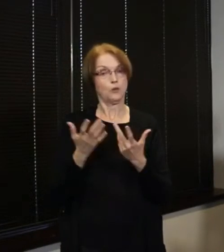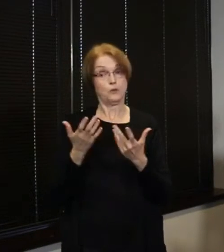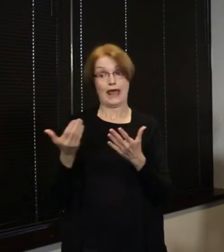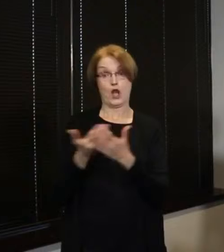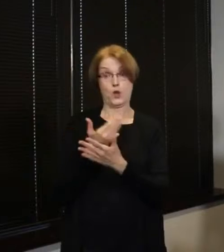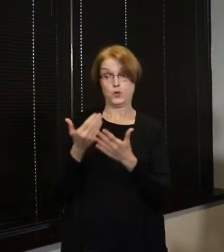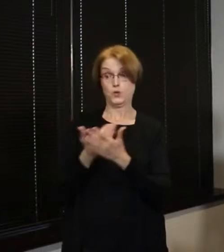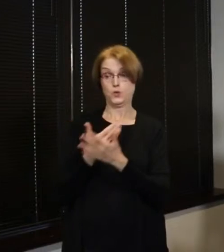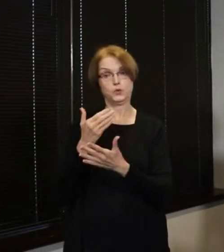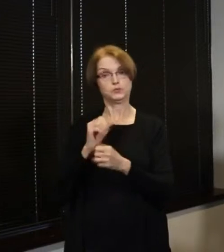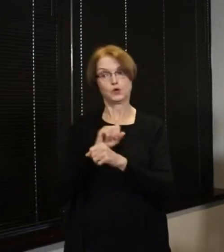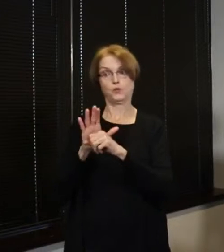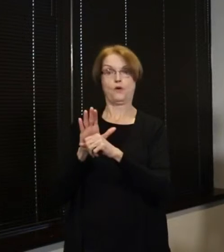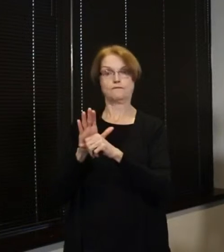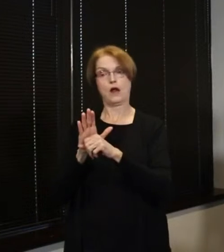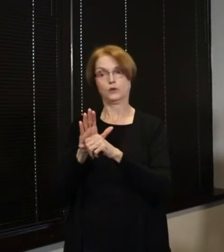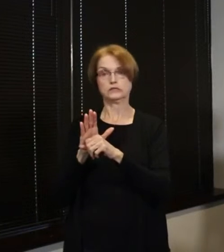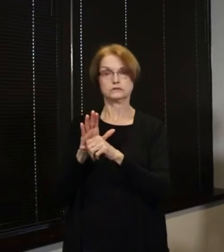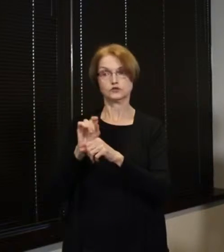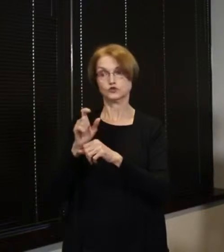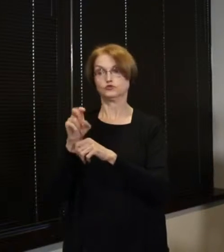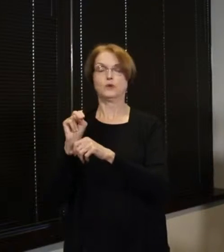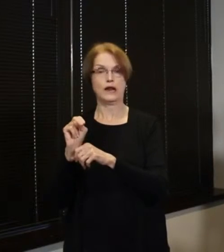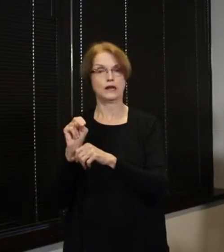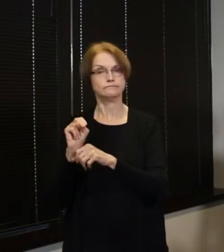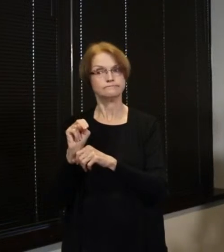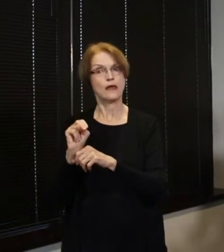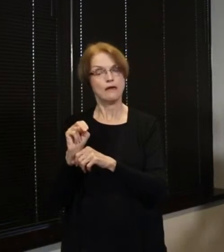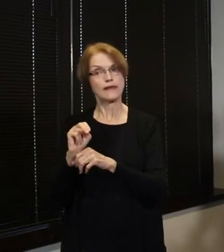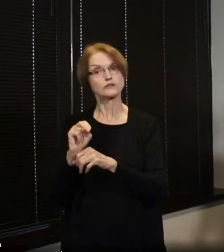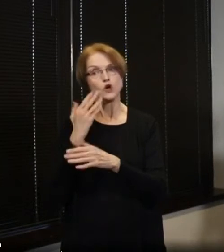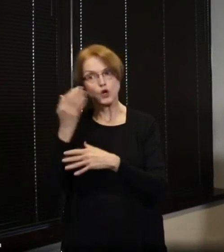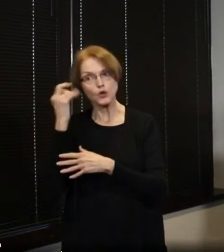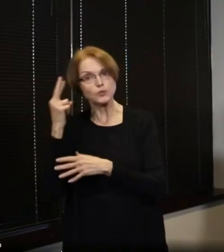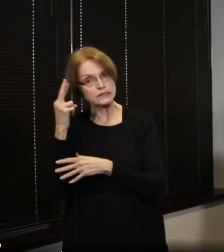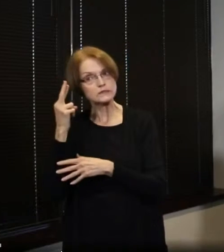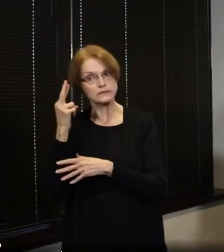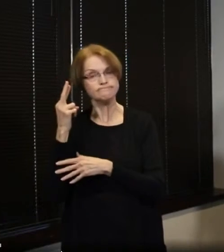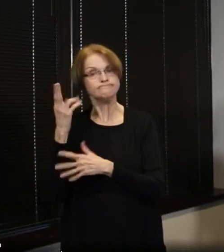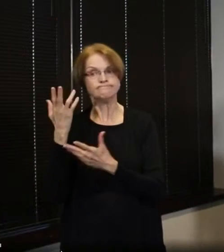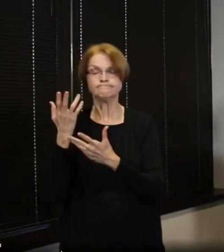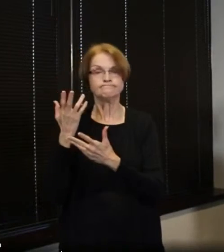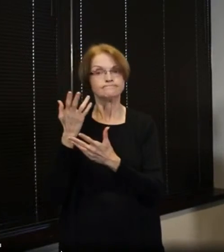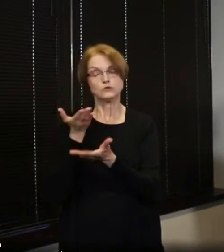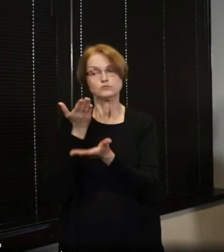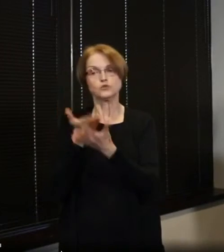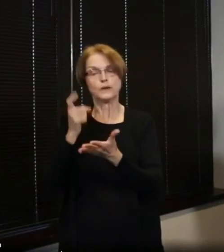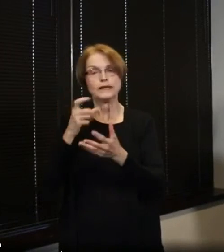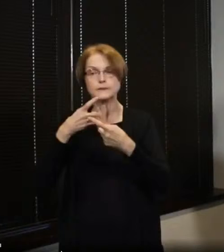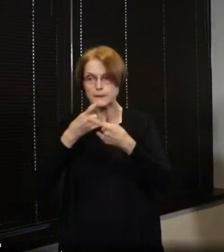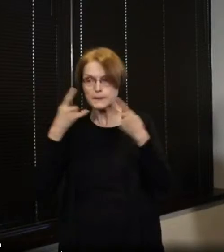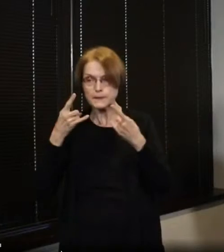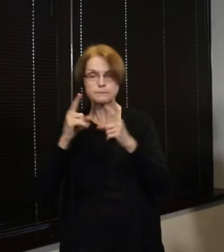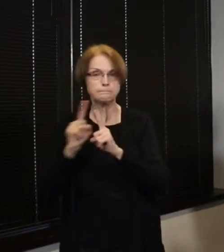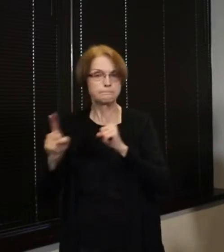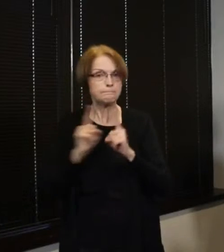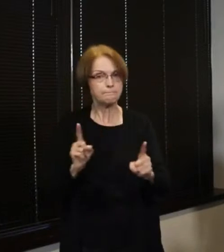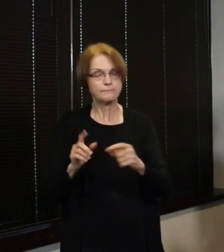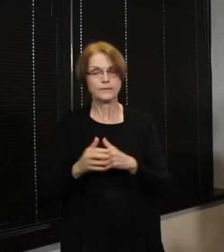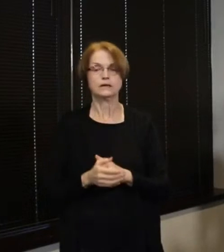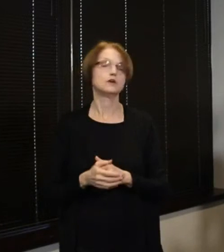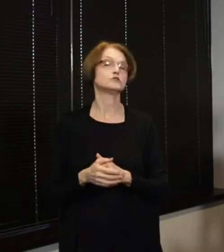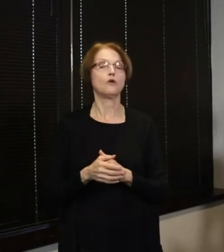masks on, and keep our distance from others. So let's take a look at where we are today, and then we'll talk a little bit about